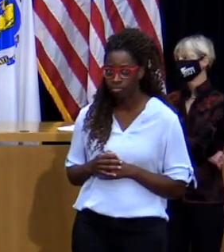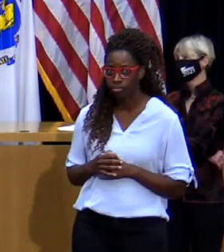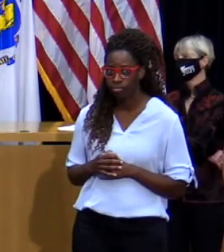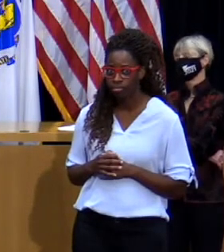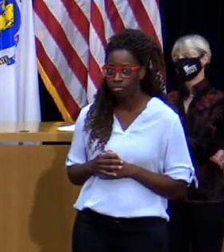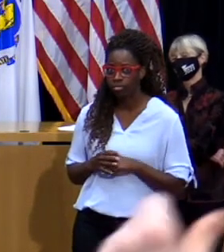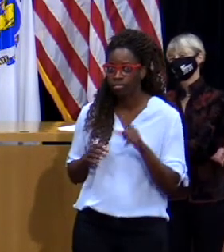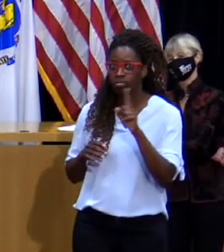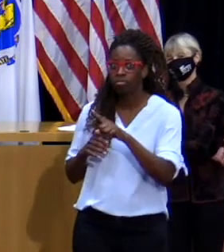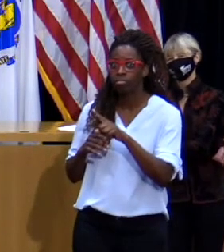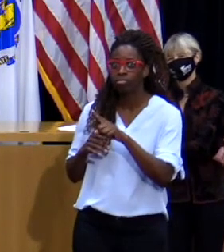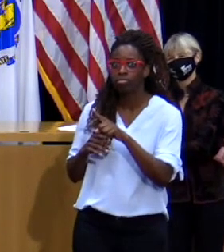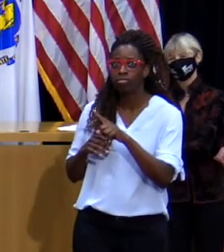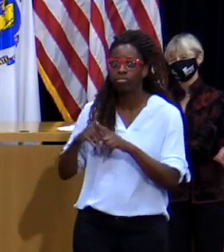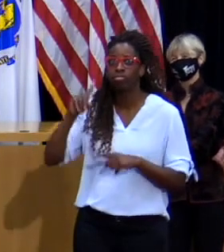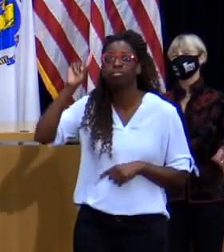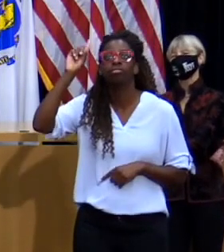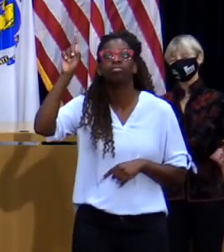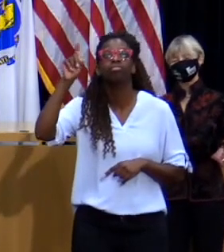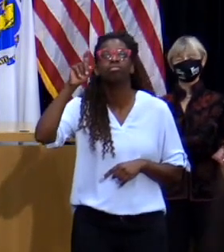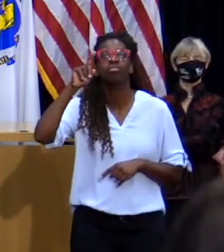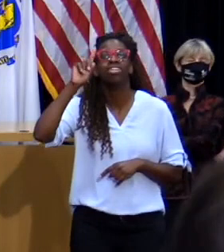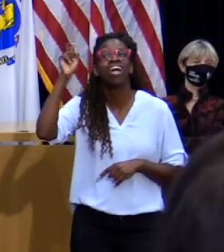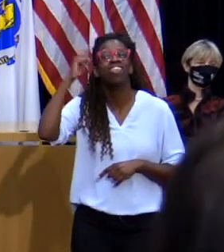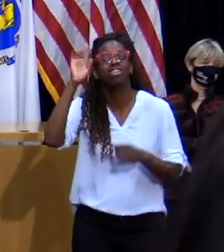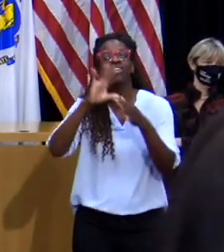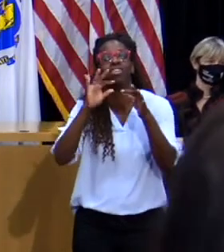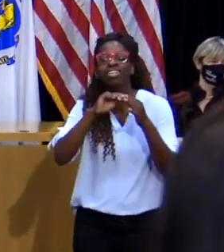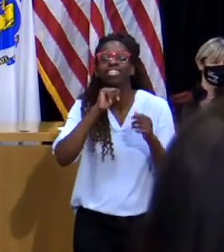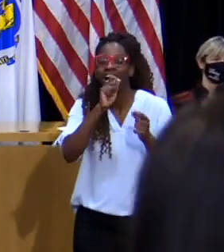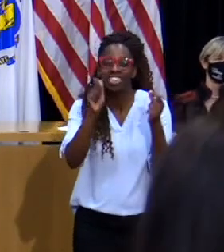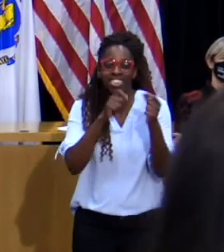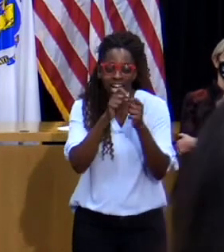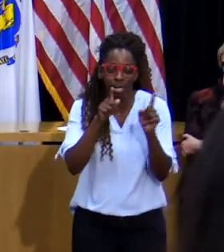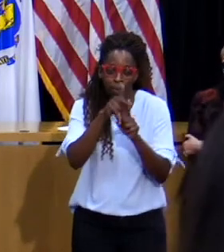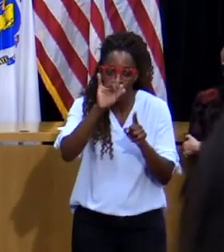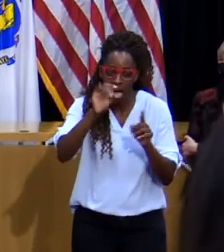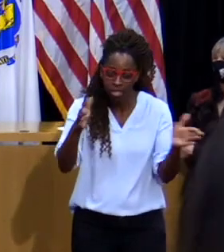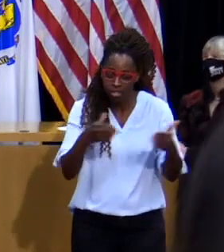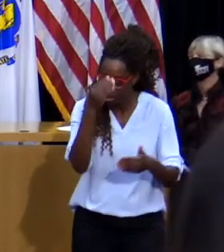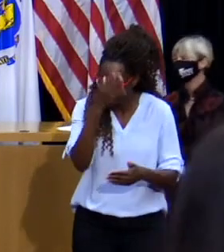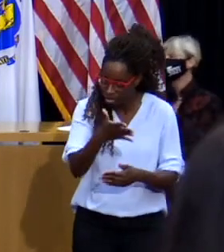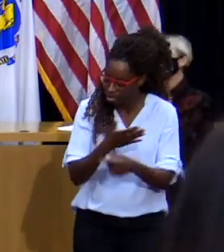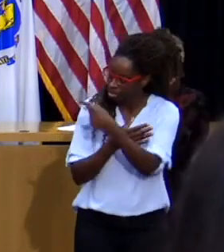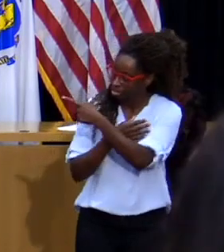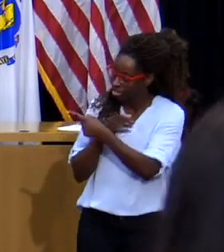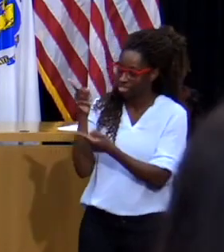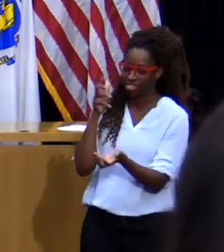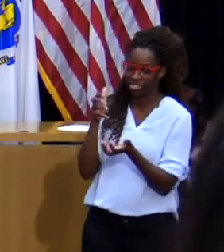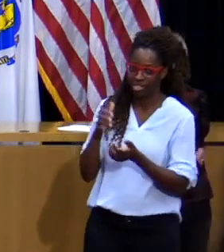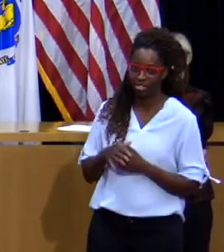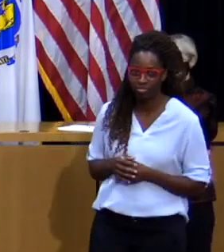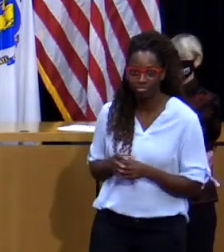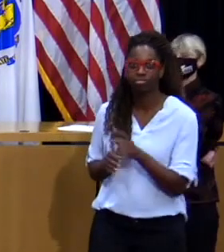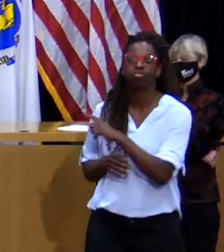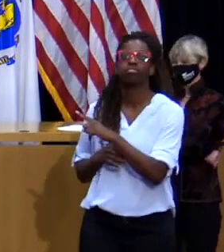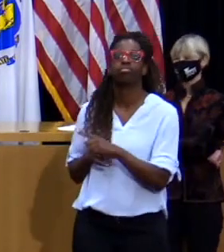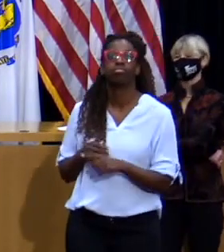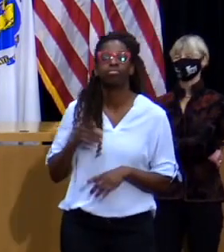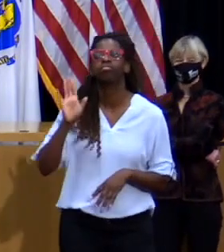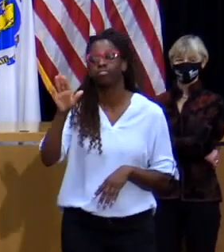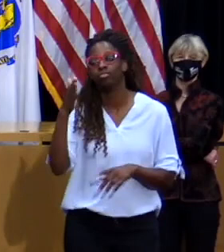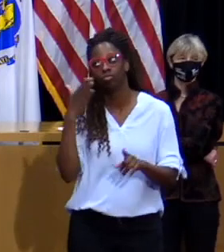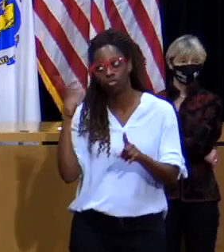shaped like they are not. Fair enough. I should not. Yeah, no, it's a really important point. It's been engineered for